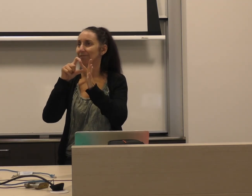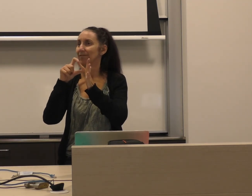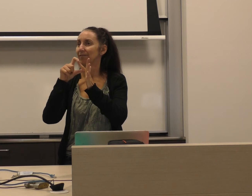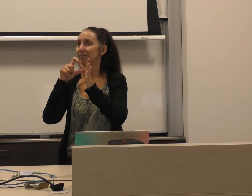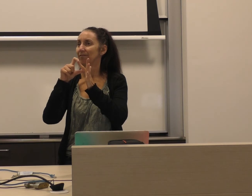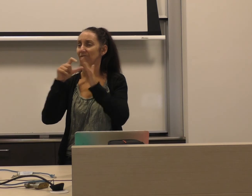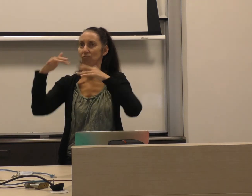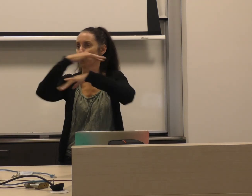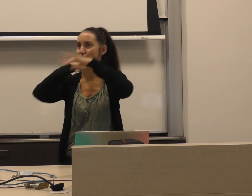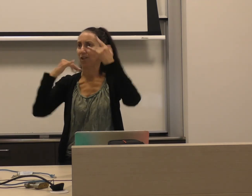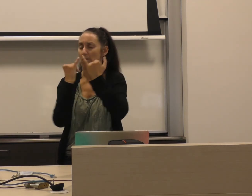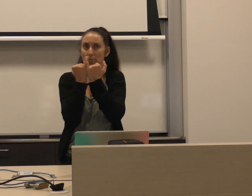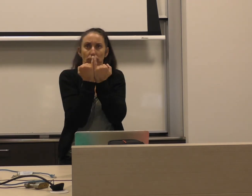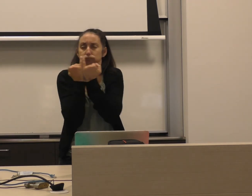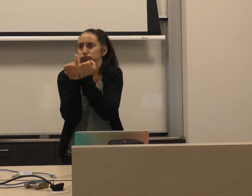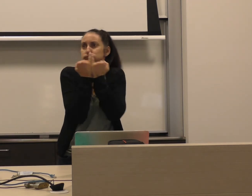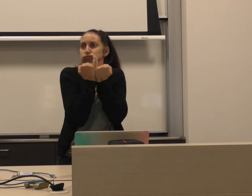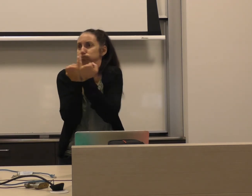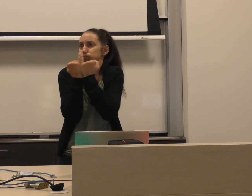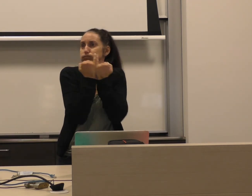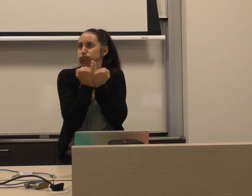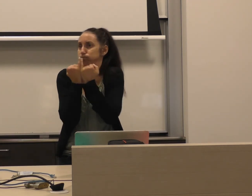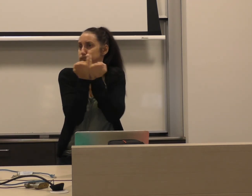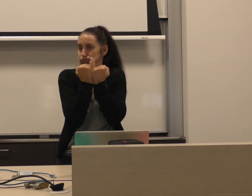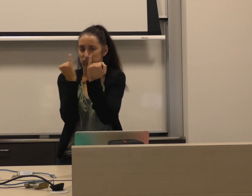it can mean crowded, like if you're in a crowded room.